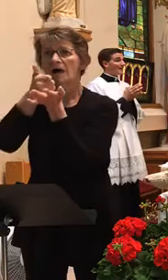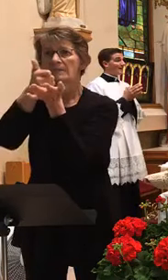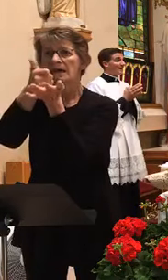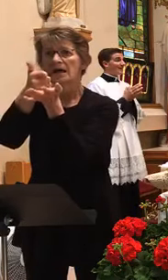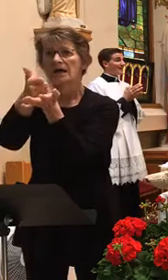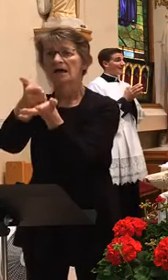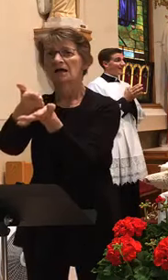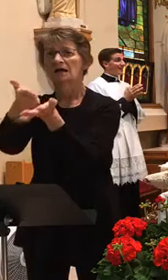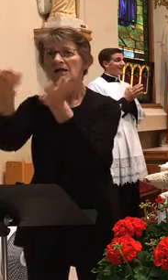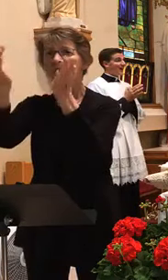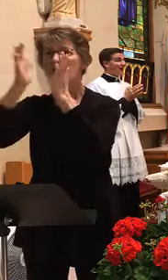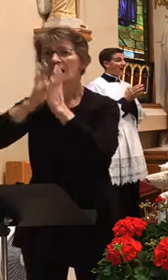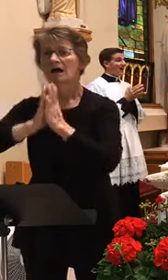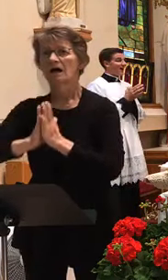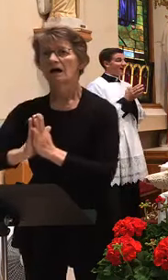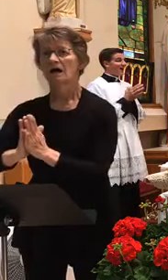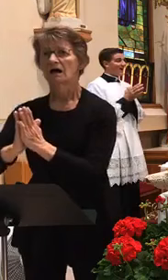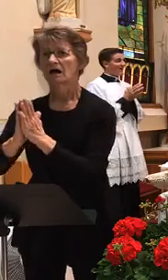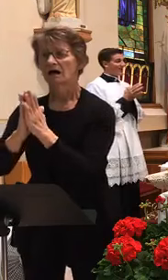Amen.